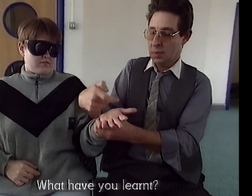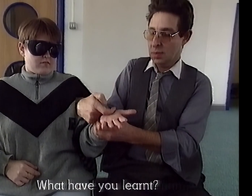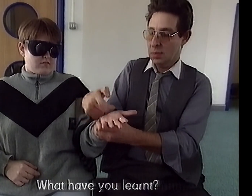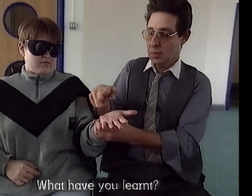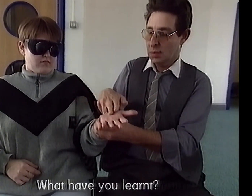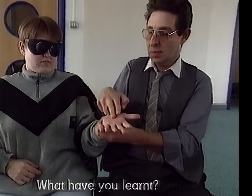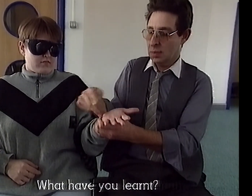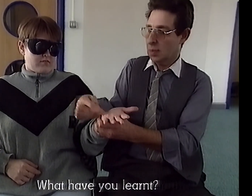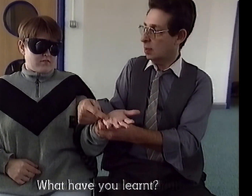learned?